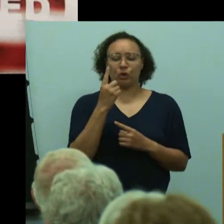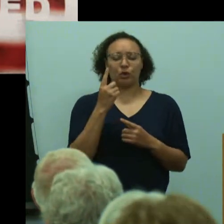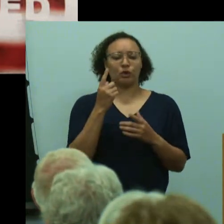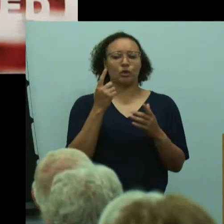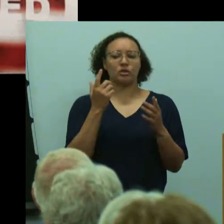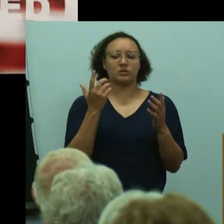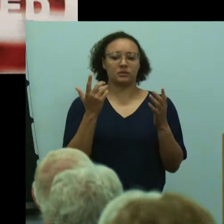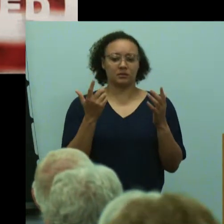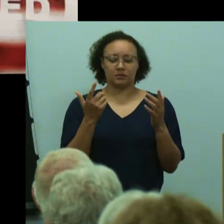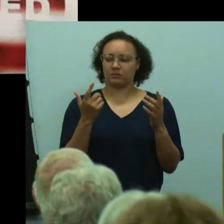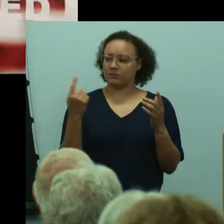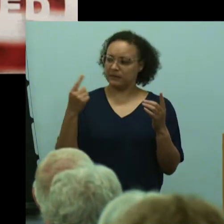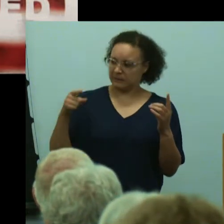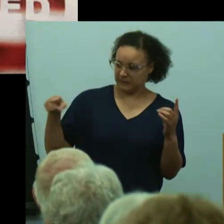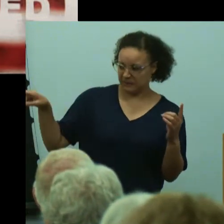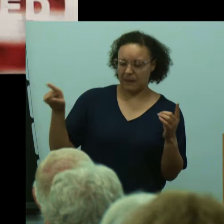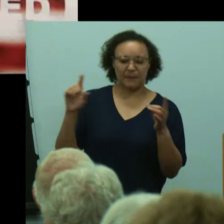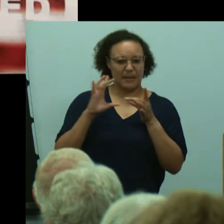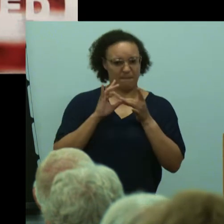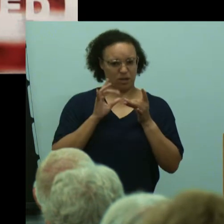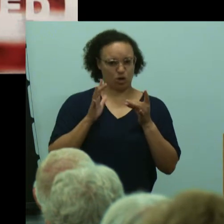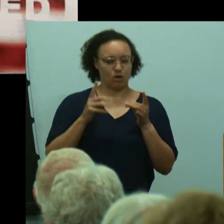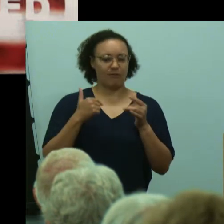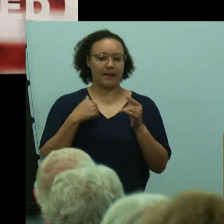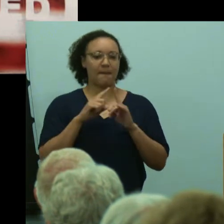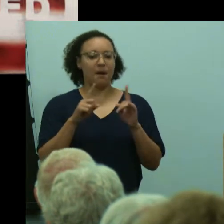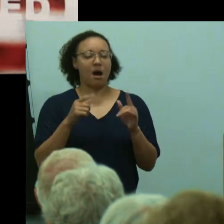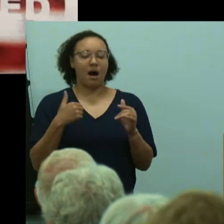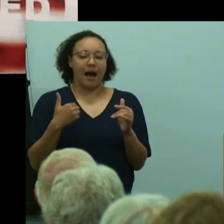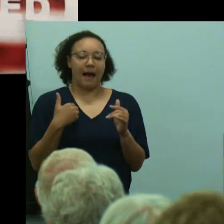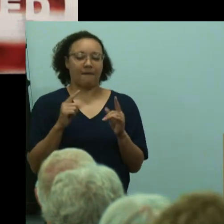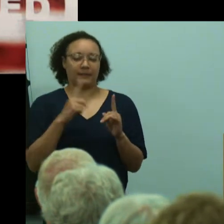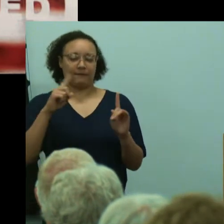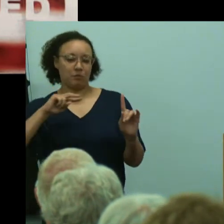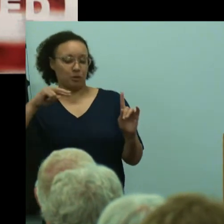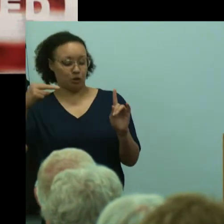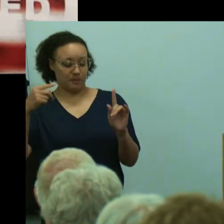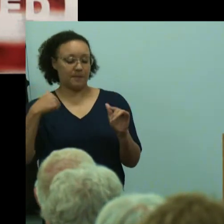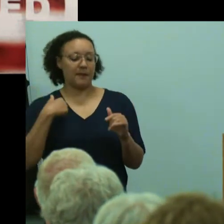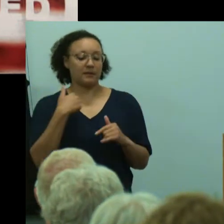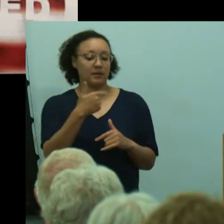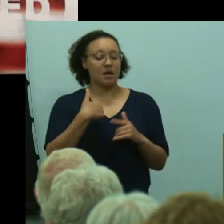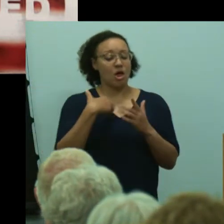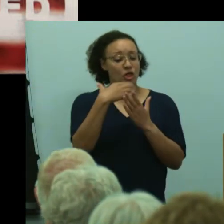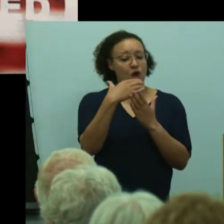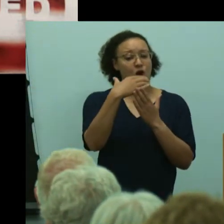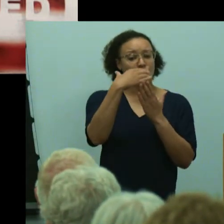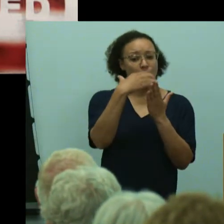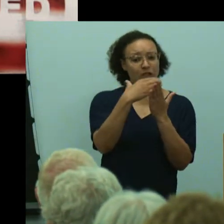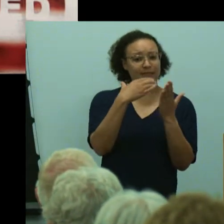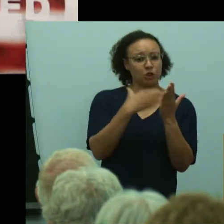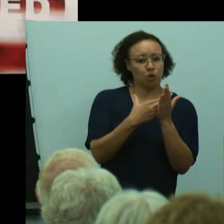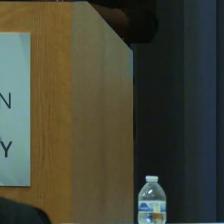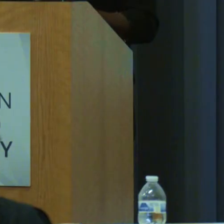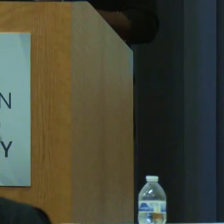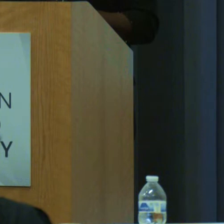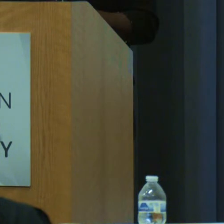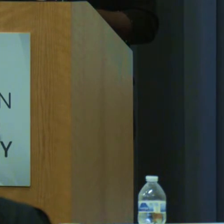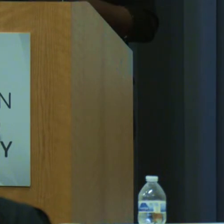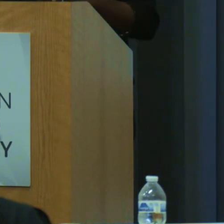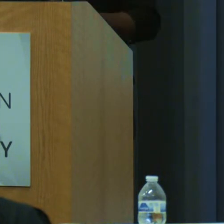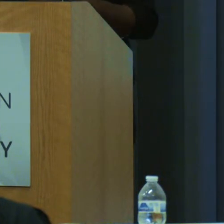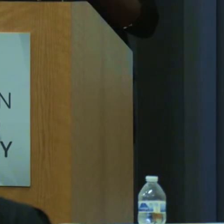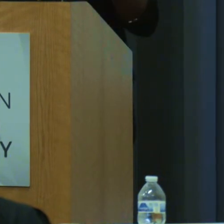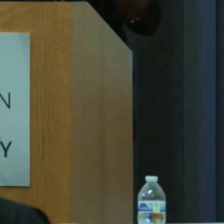and it's been mentioned, but I'm going to speak to it from a couple of different lenses, is the constitutionality of this piece. That playing